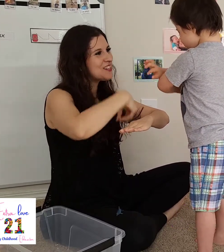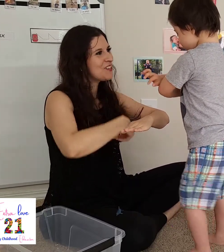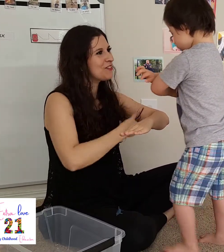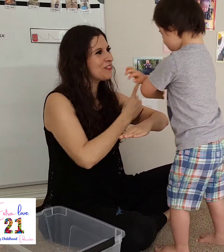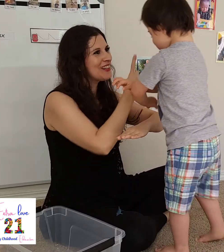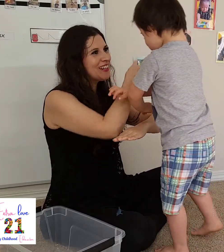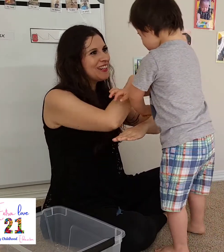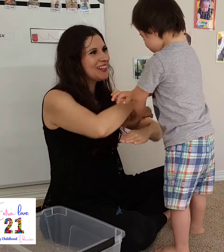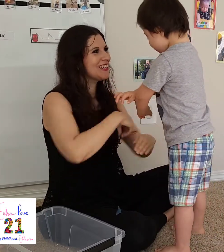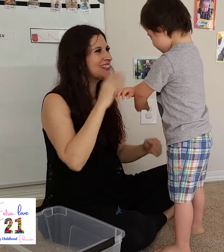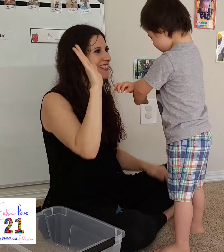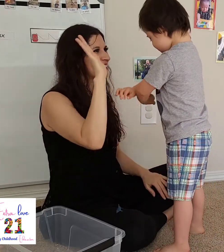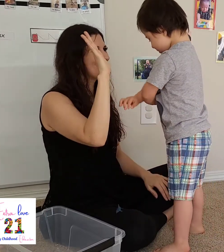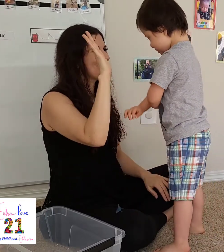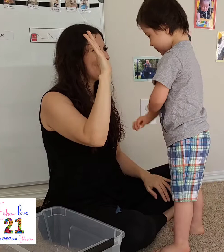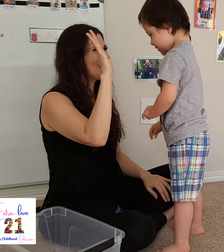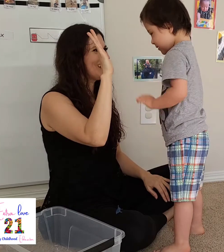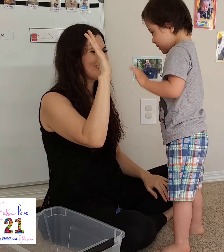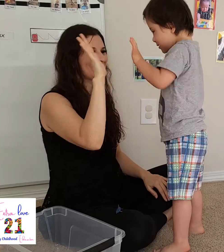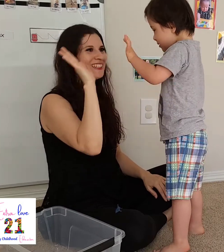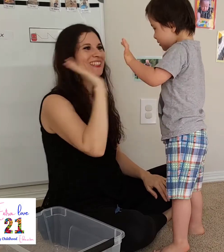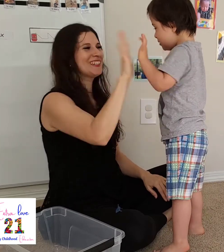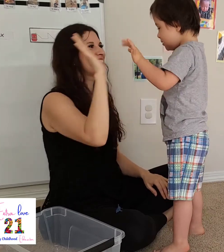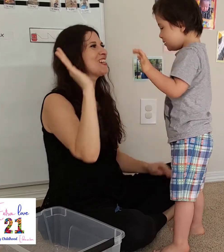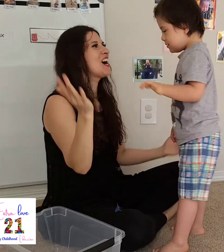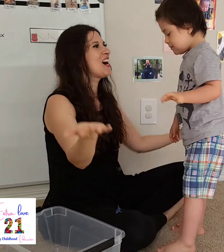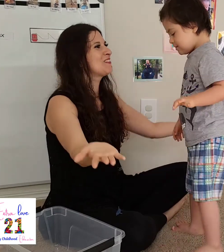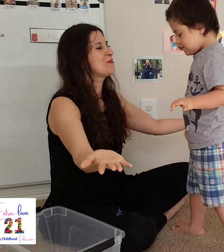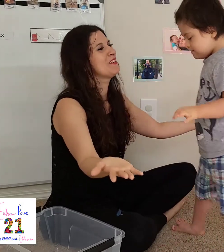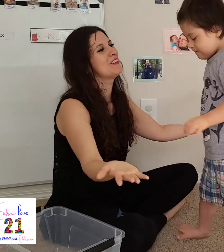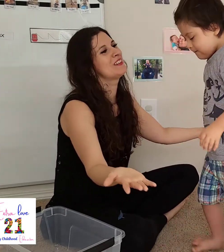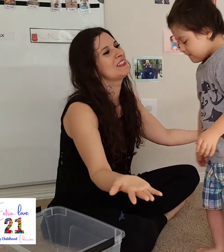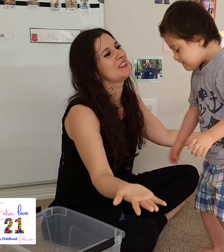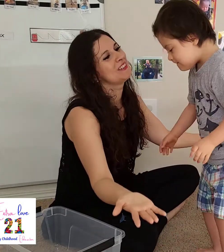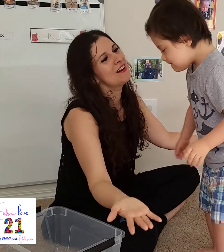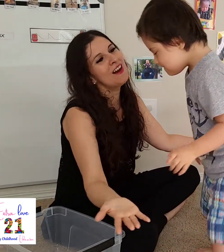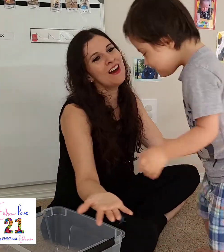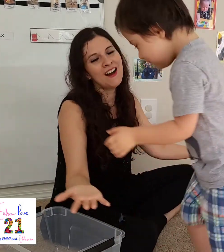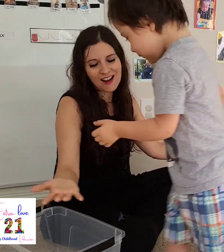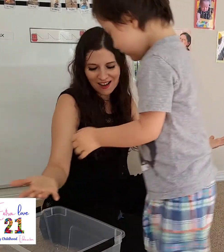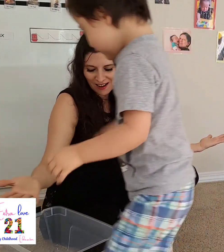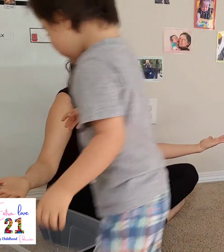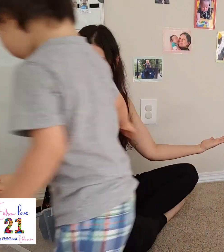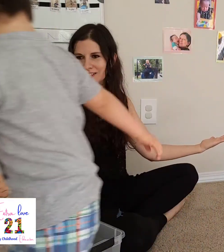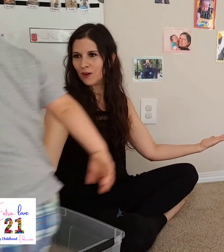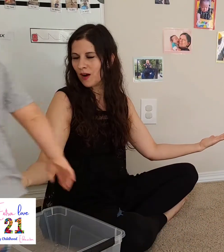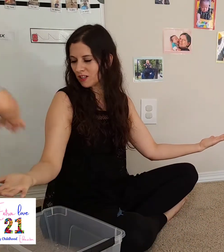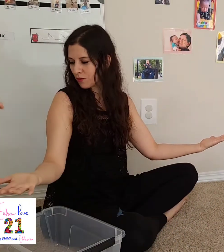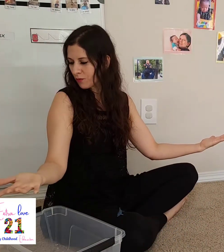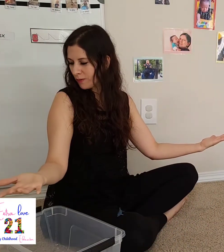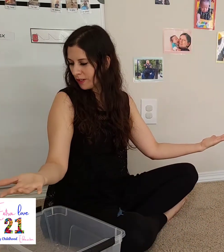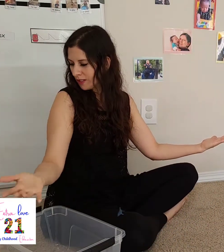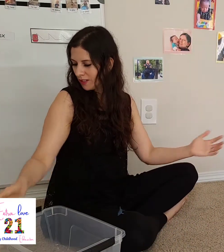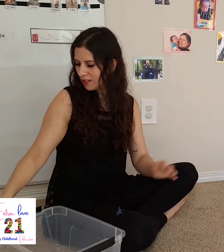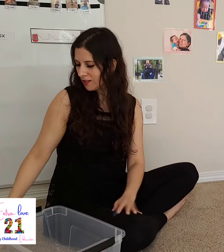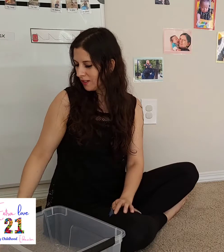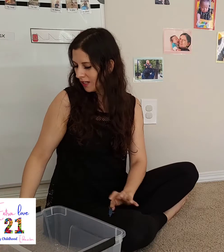Dolphin. Give me five. Good job. Give me a hug. No hugs for mama. Okay.